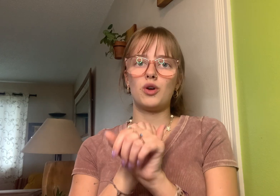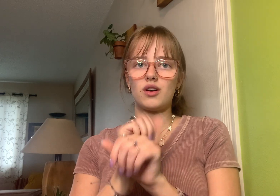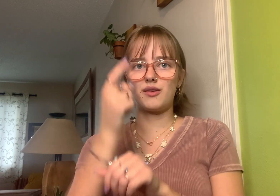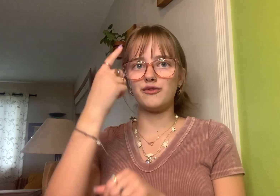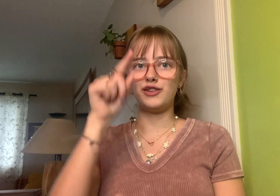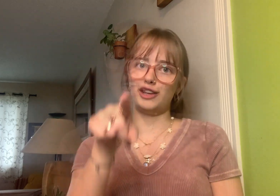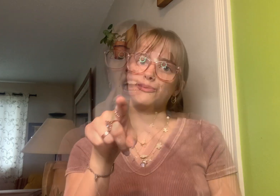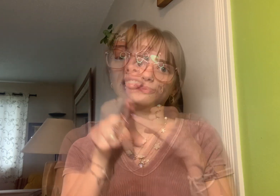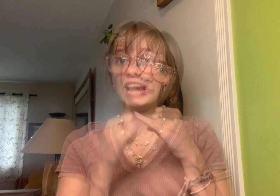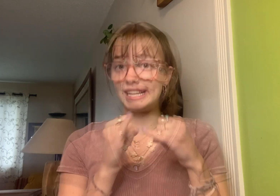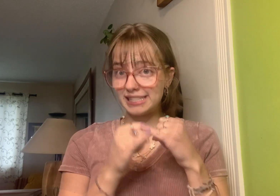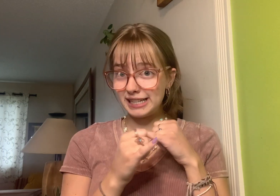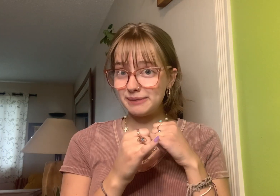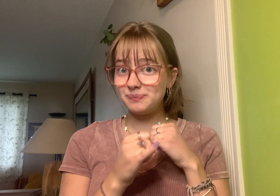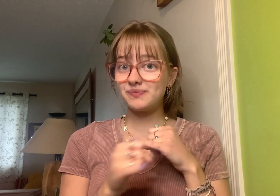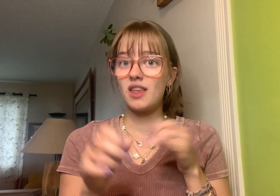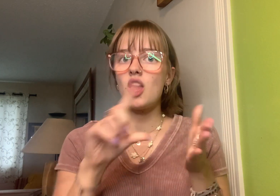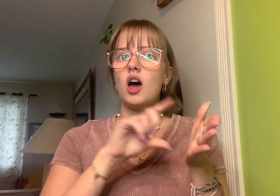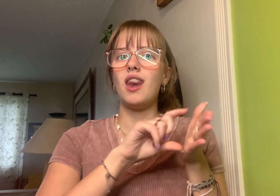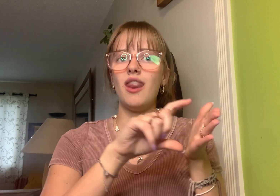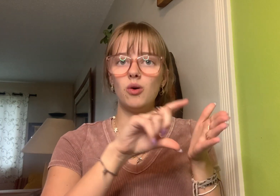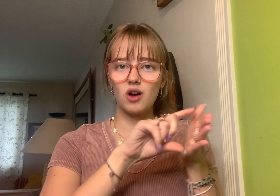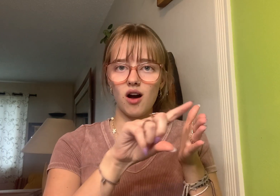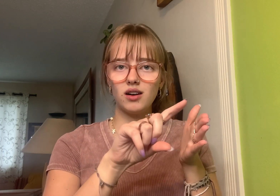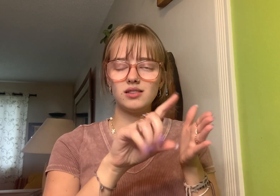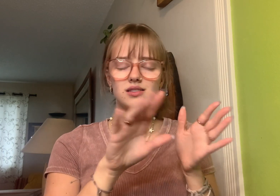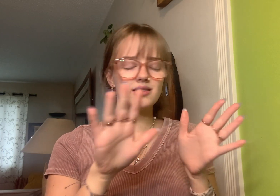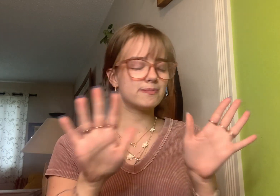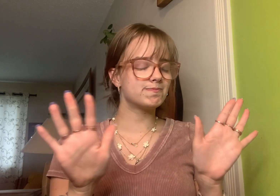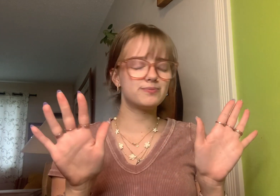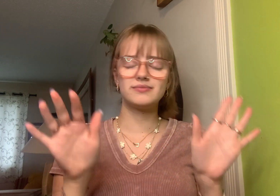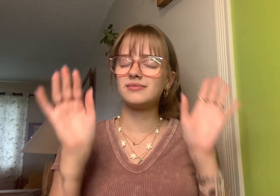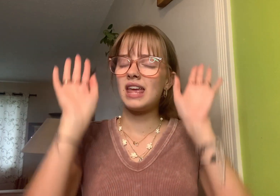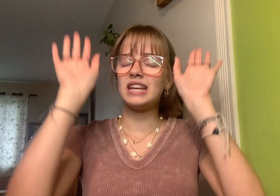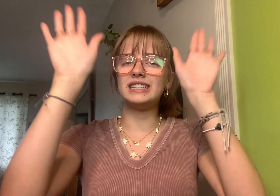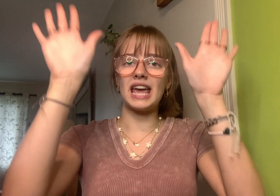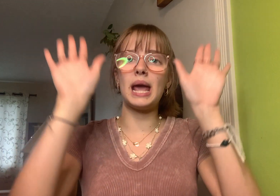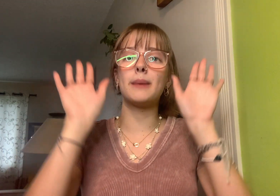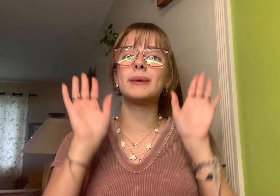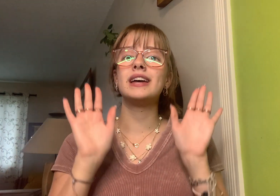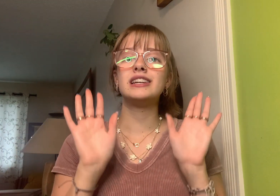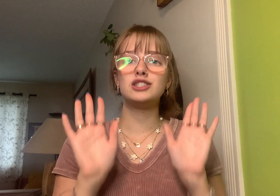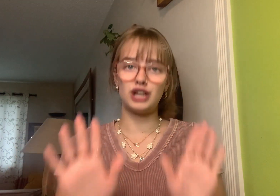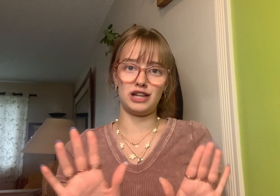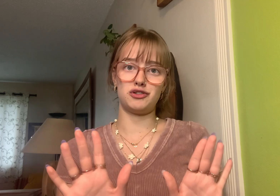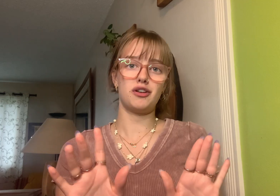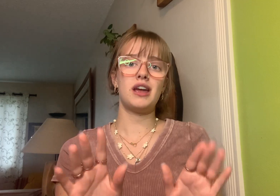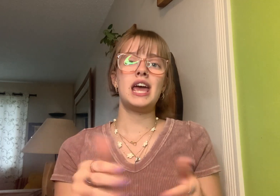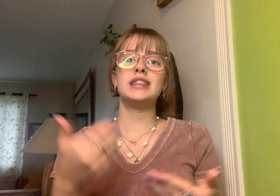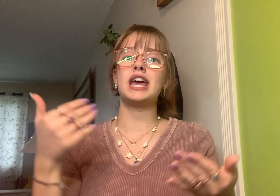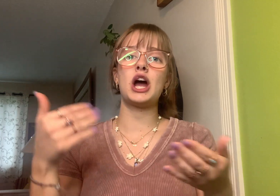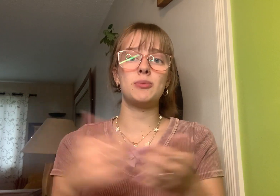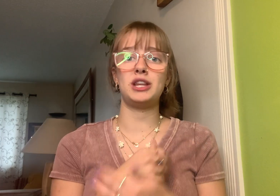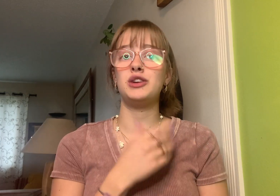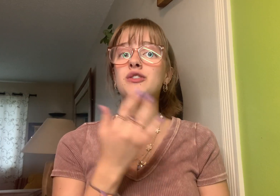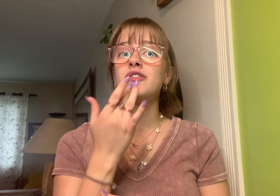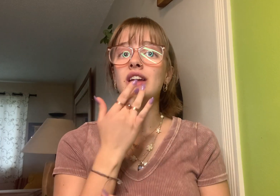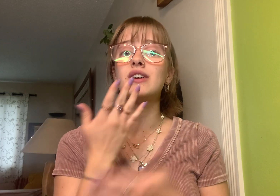work for you. Lastly, note cards, game changer. They are my new favorite